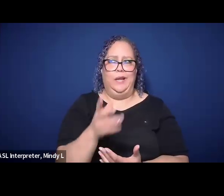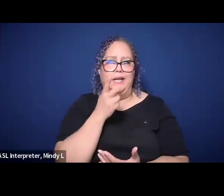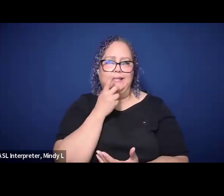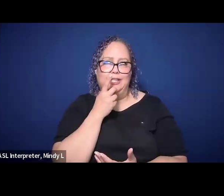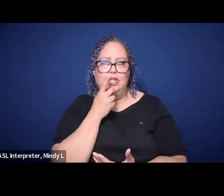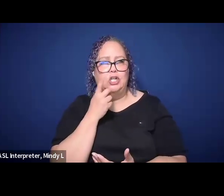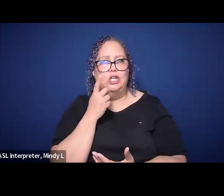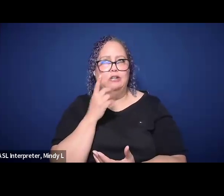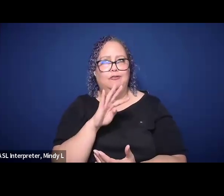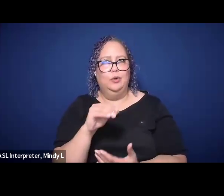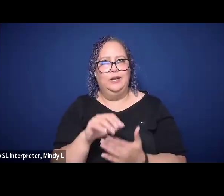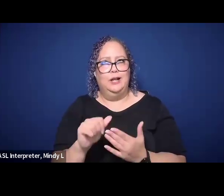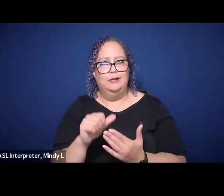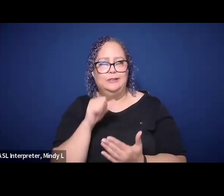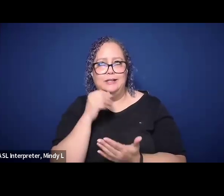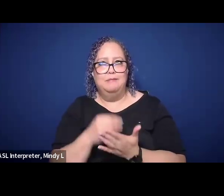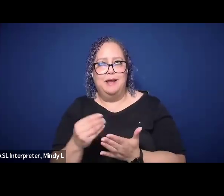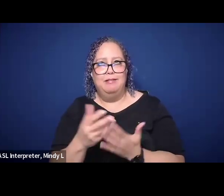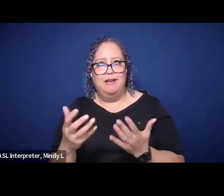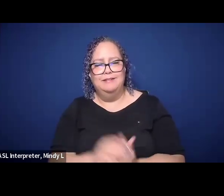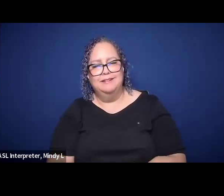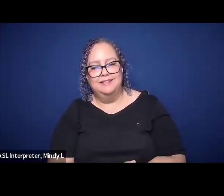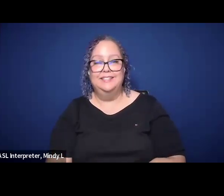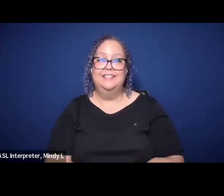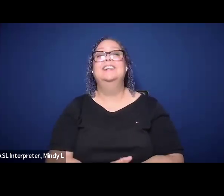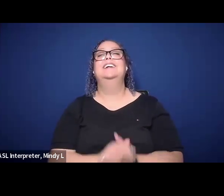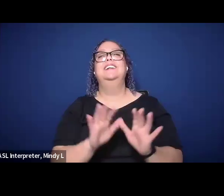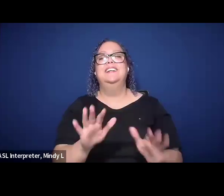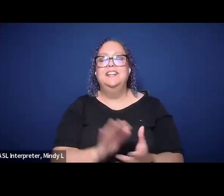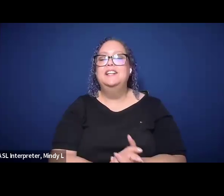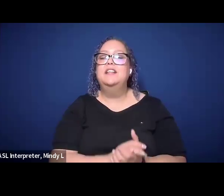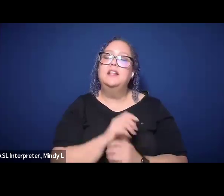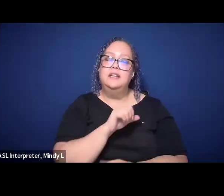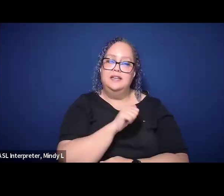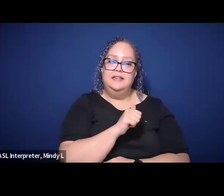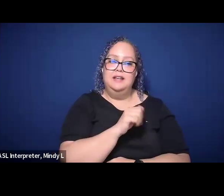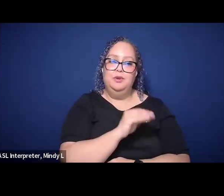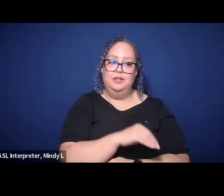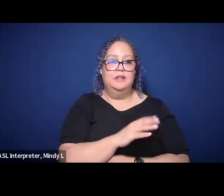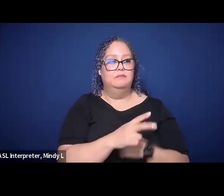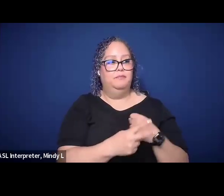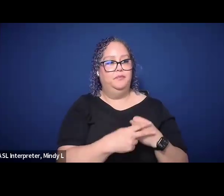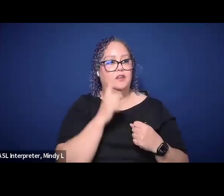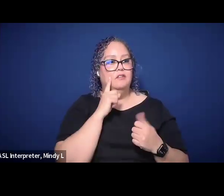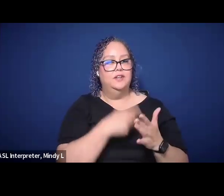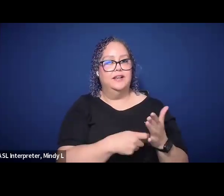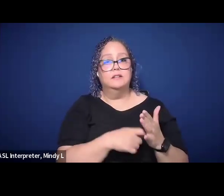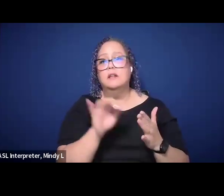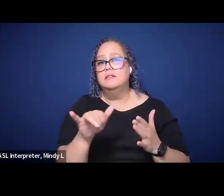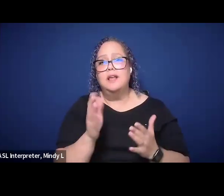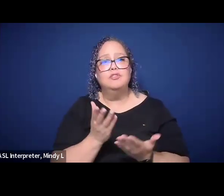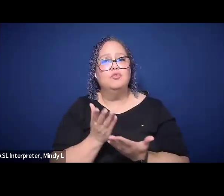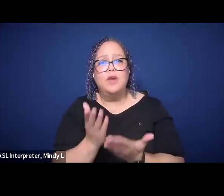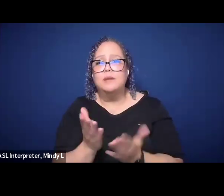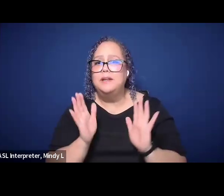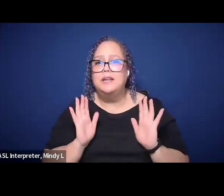right? And then 10% of that we're going to save for taxes. these are just recommendations. I just have to